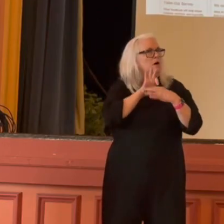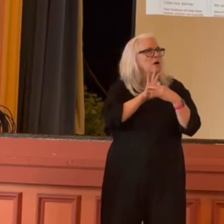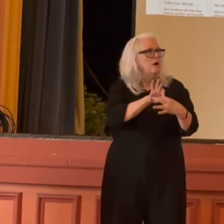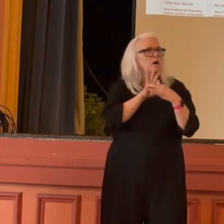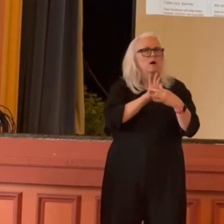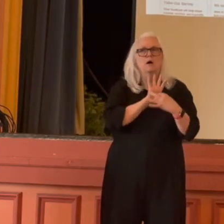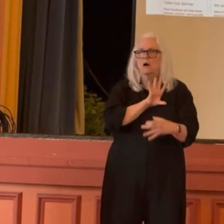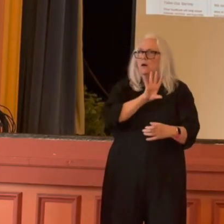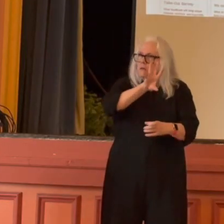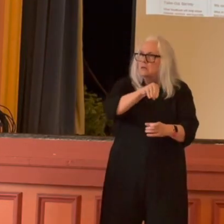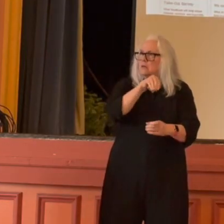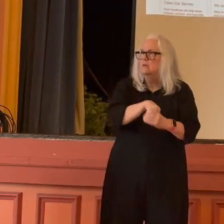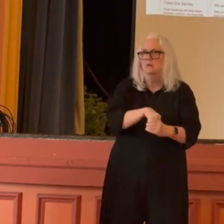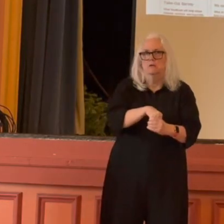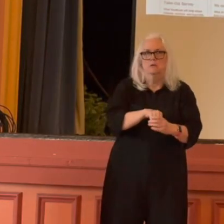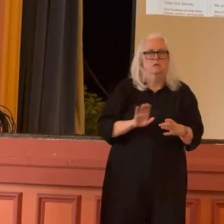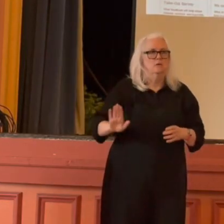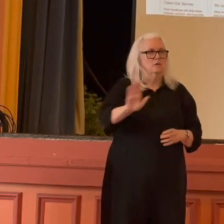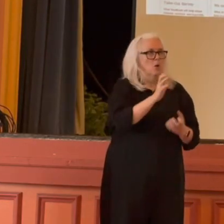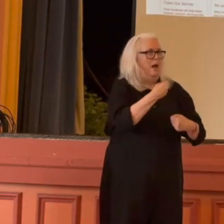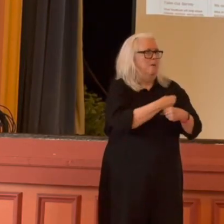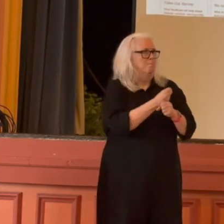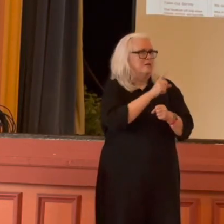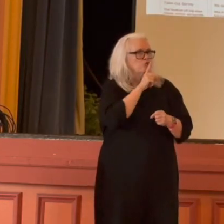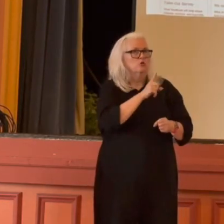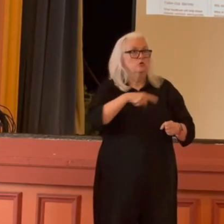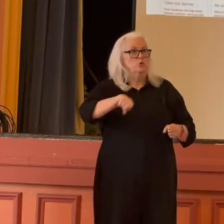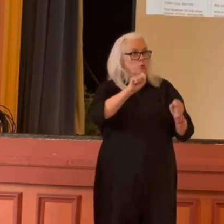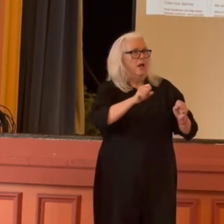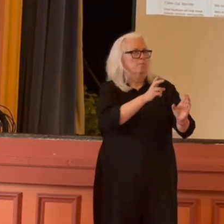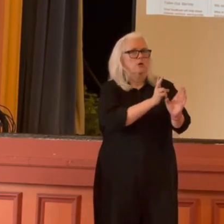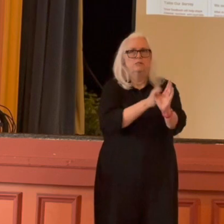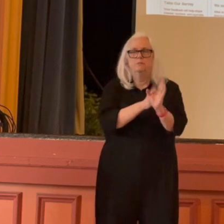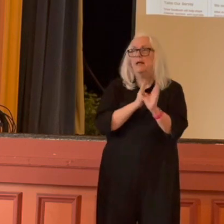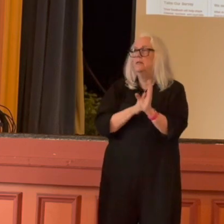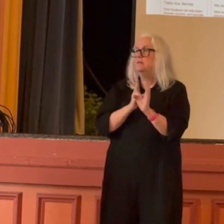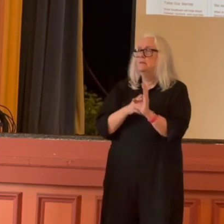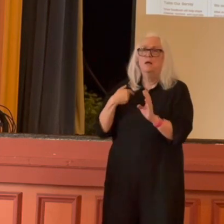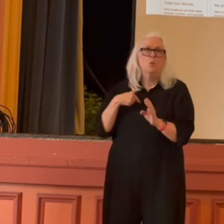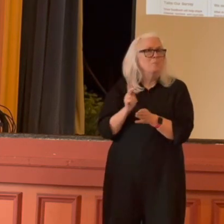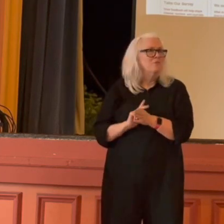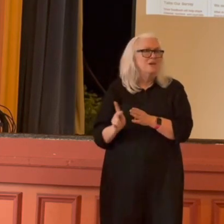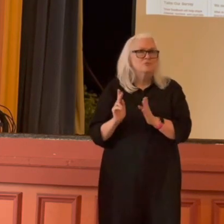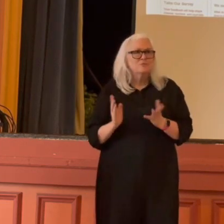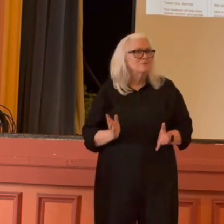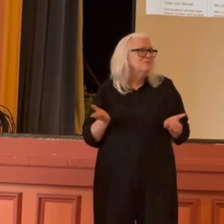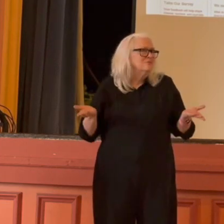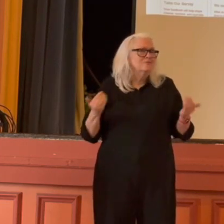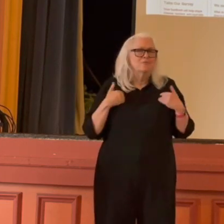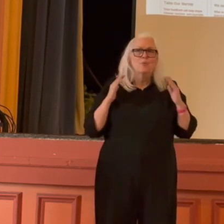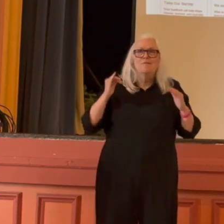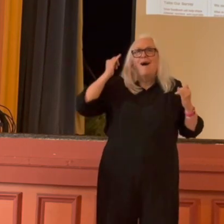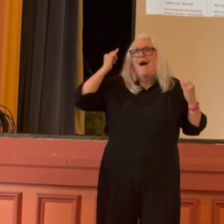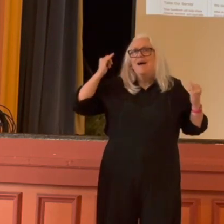that you participate in this process. We're professionals. We have wonderful ideas. We have years of experience in doing